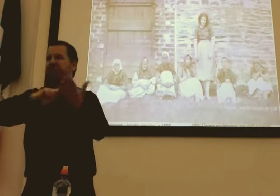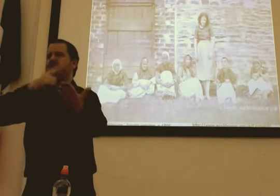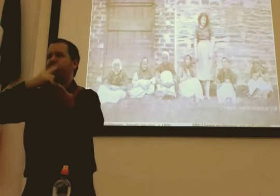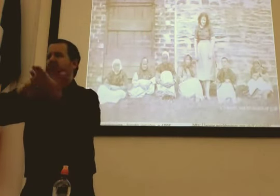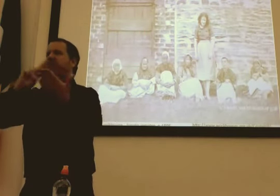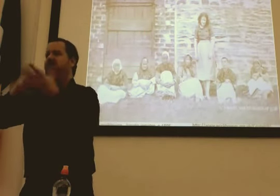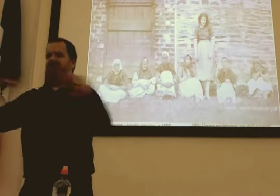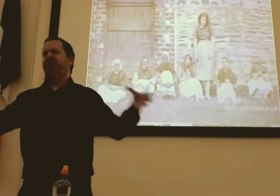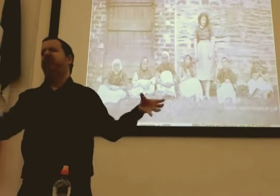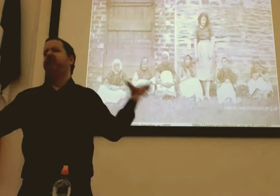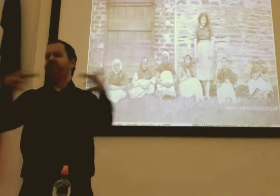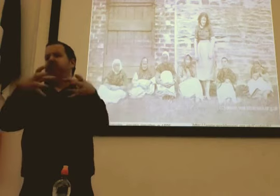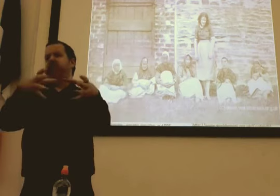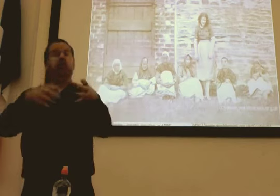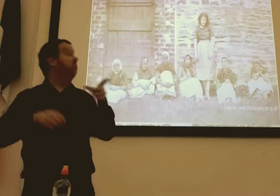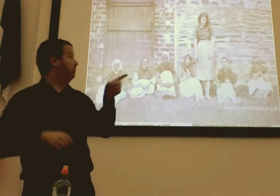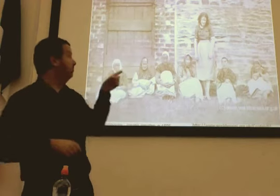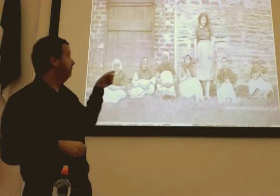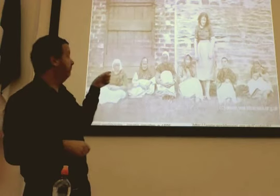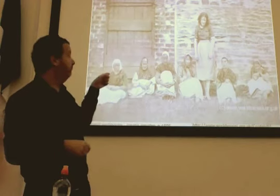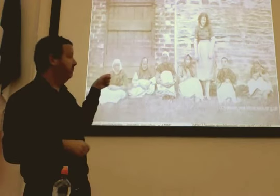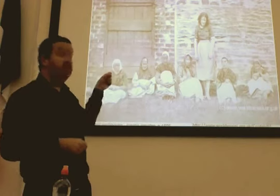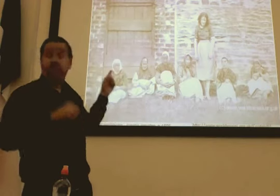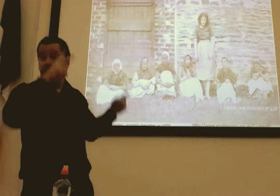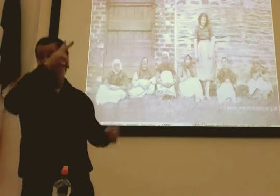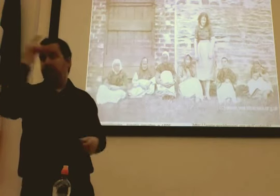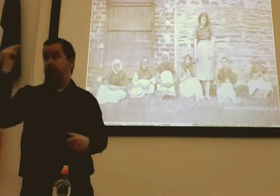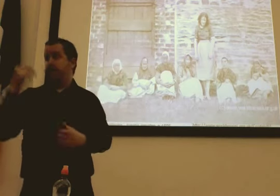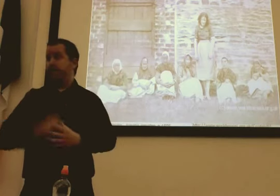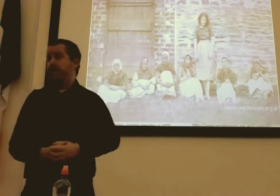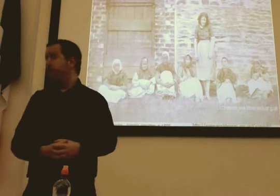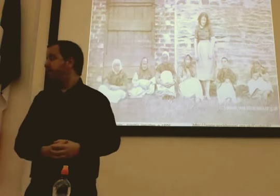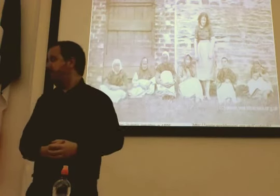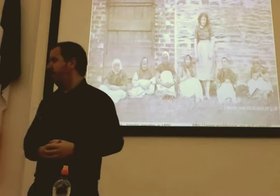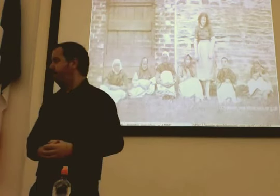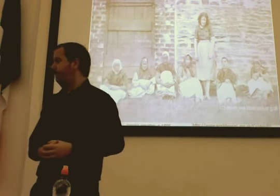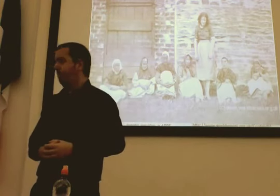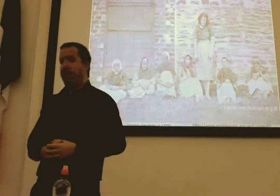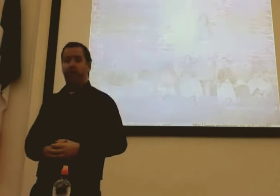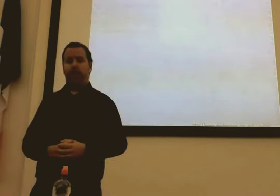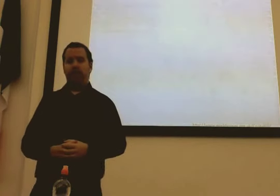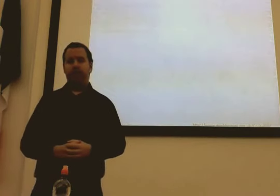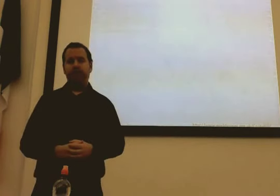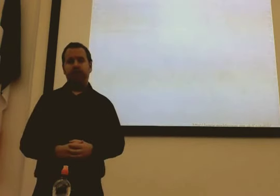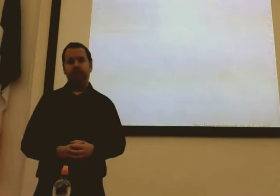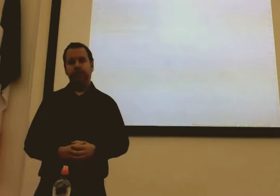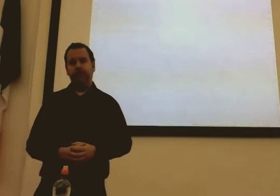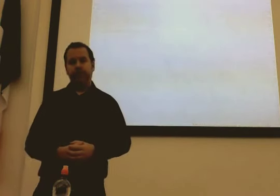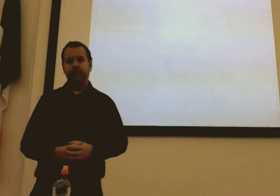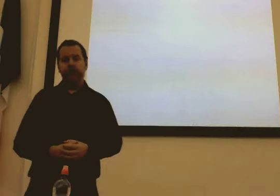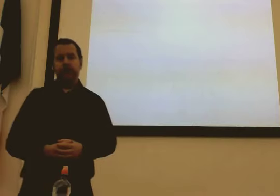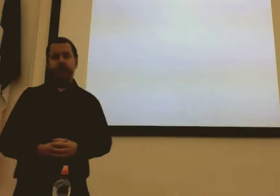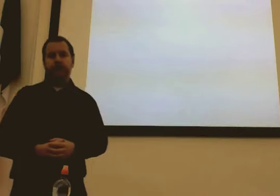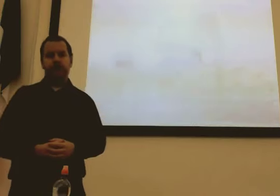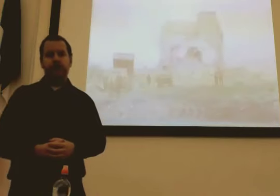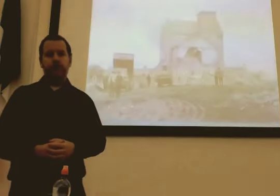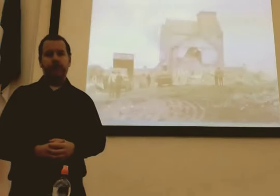disability, they'd be branded as an idiot or an imbecile, and they would all be thrown together as well. So this is an example from that award.